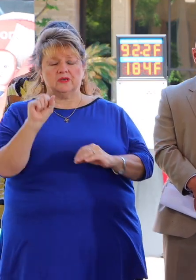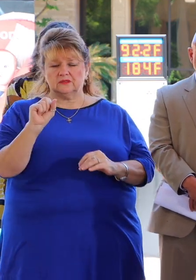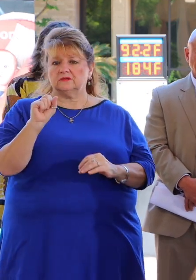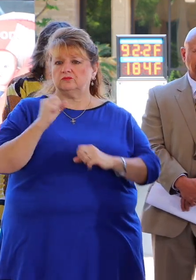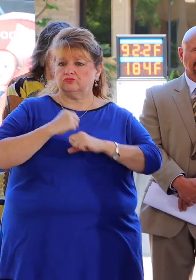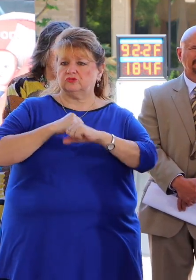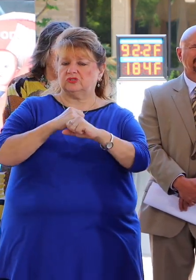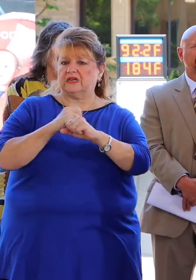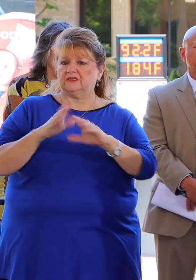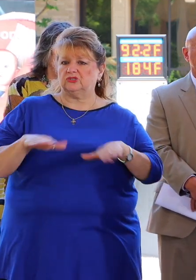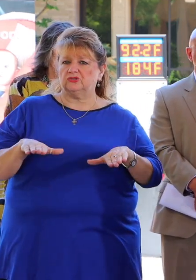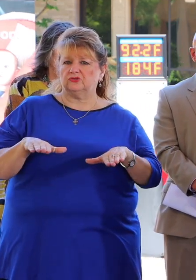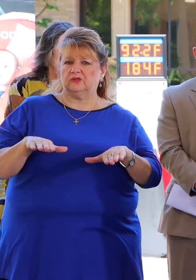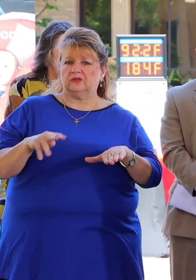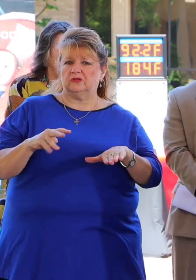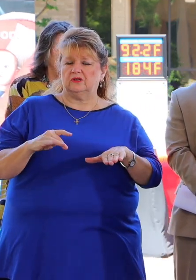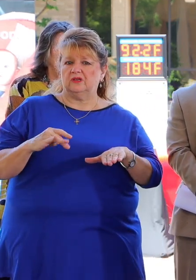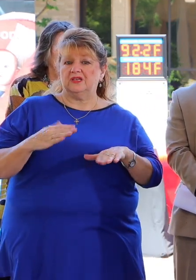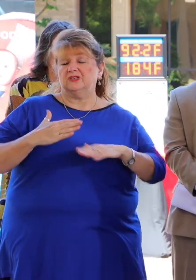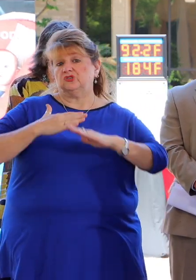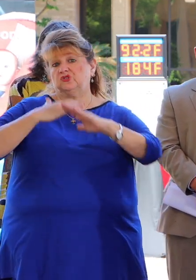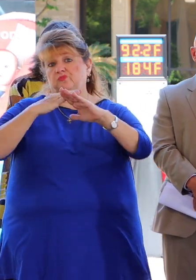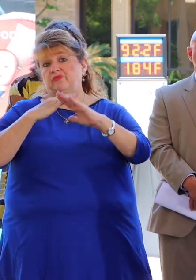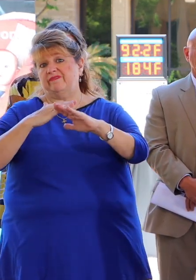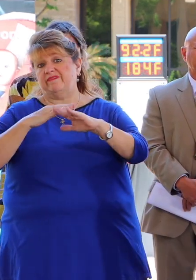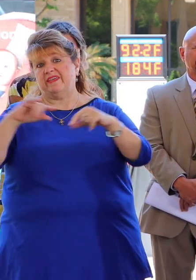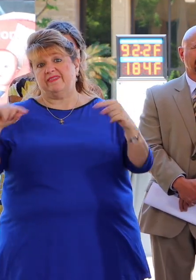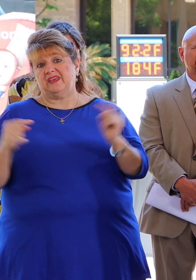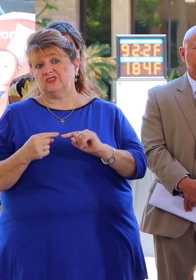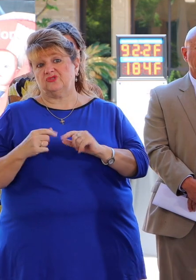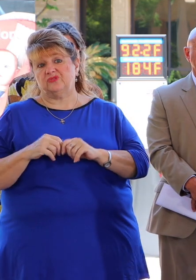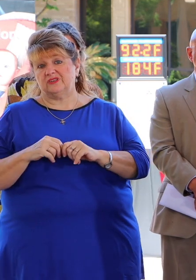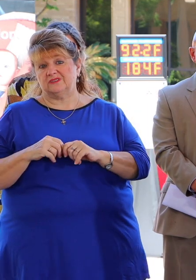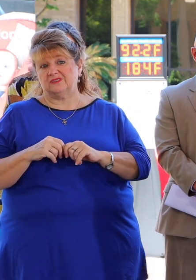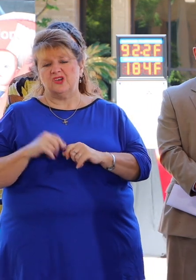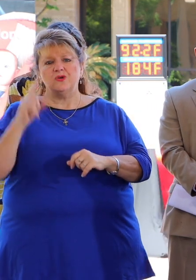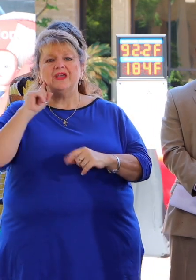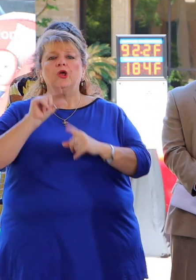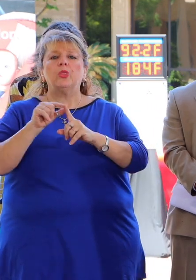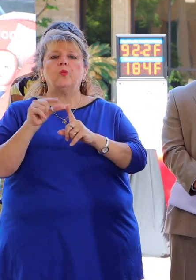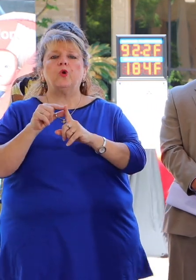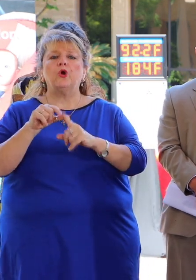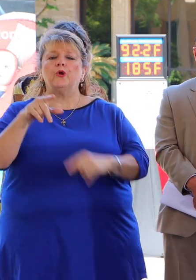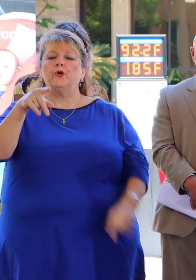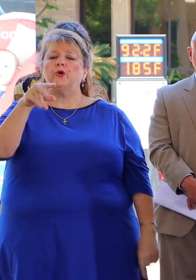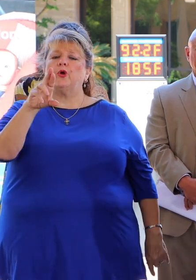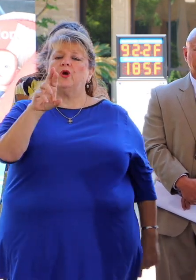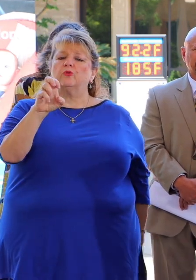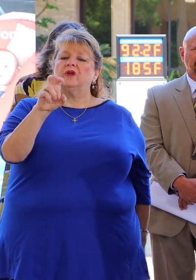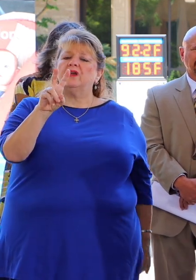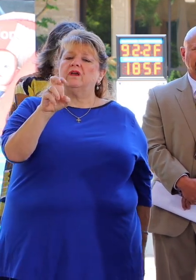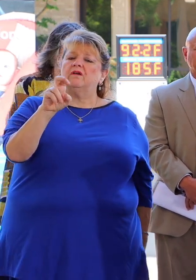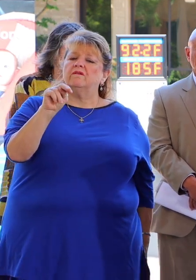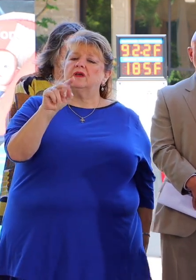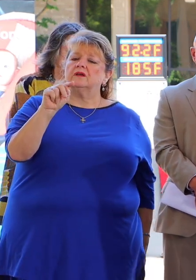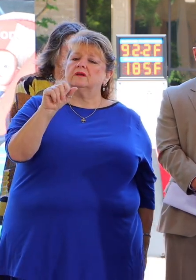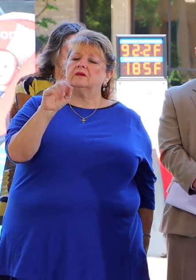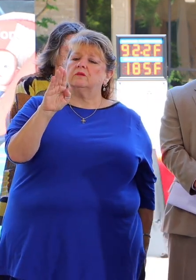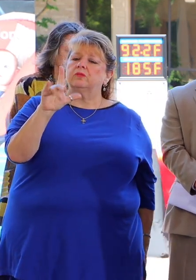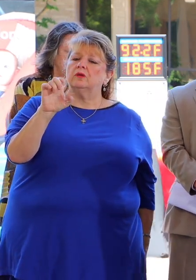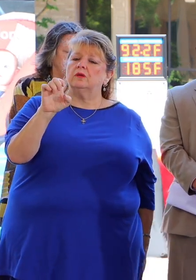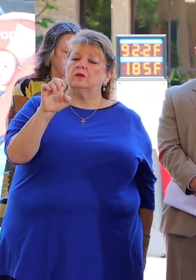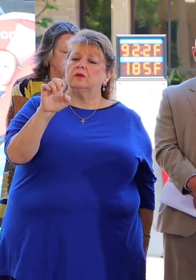to protect children from preventable injuries. Keep hearing that word, preventable. Taureen